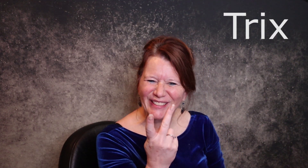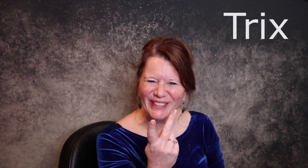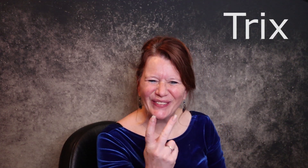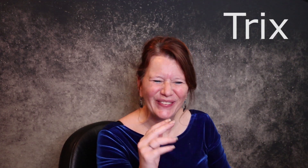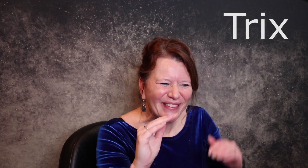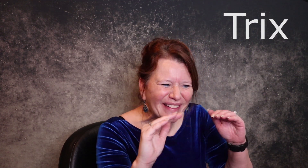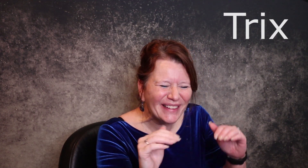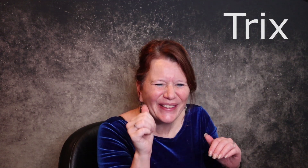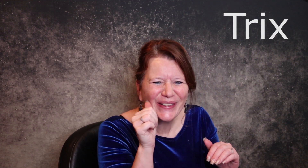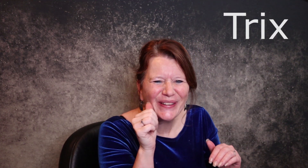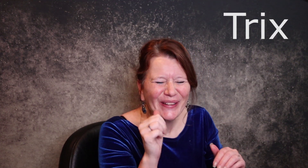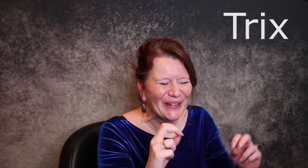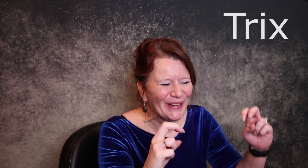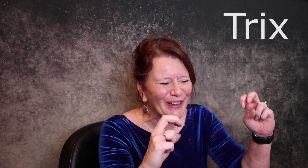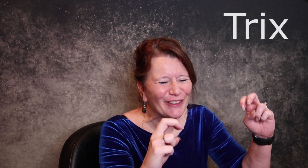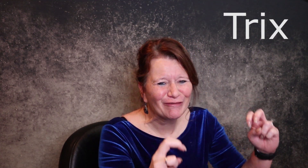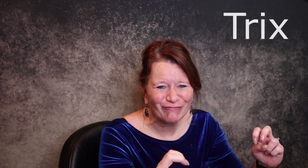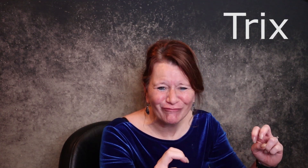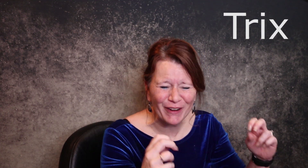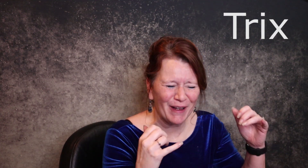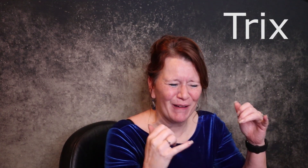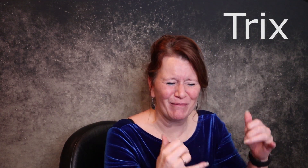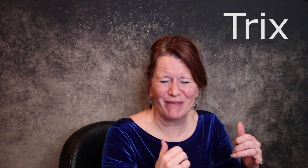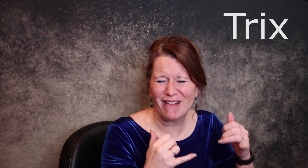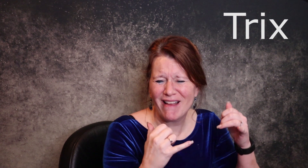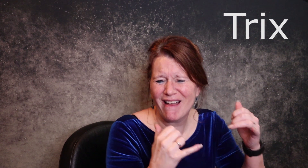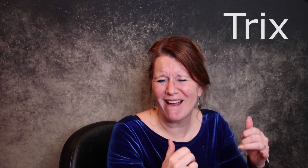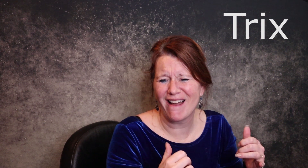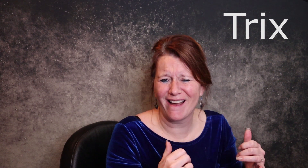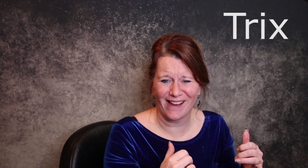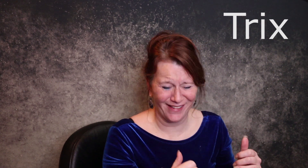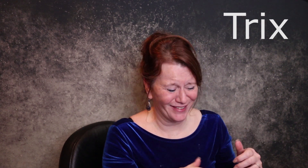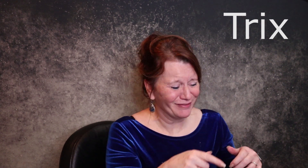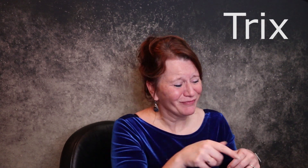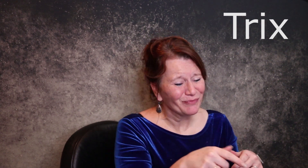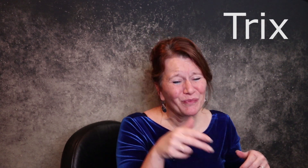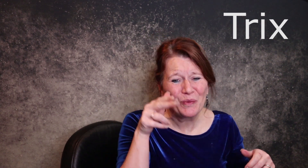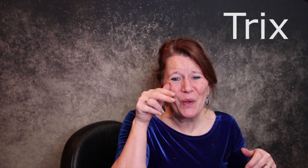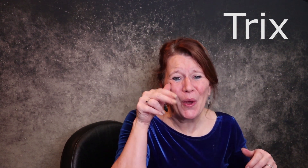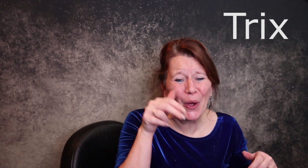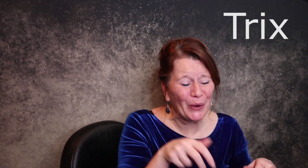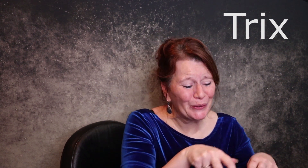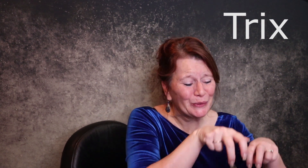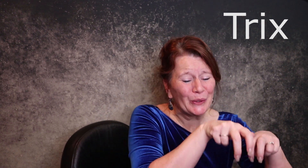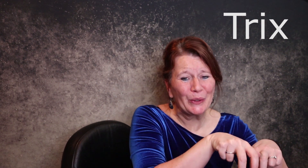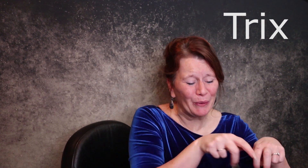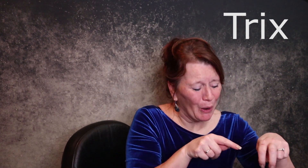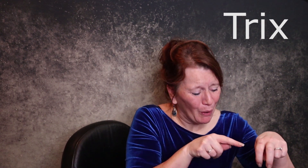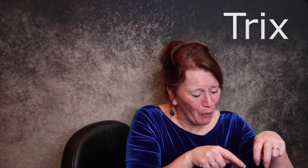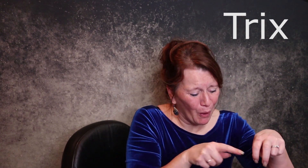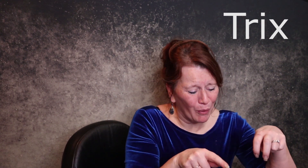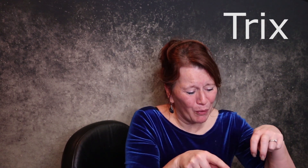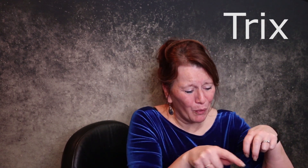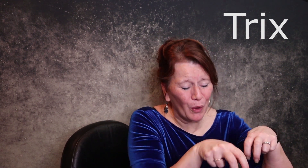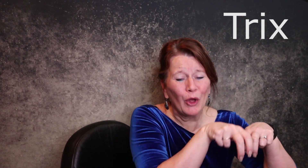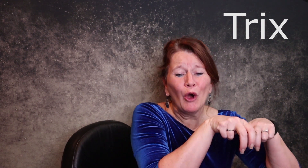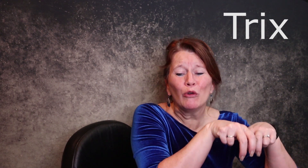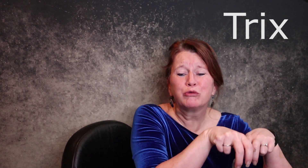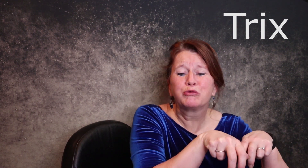There's 2 little girls sitting across from each other, playing and having a good time. They're rolling toys back and forth to each